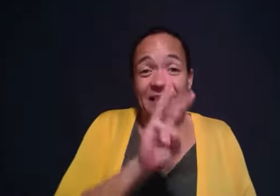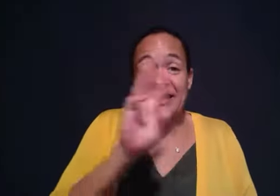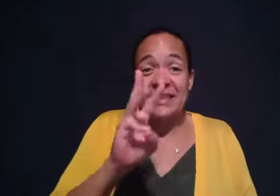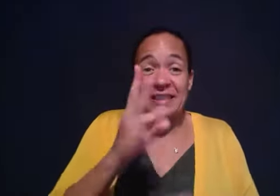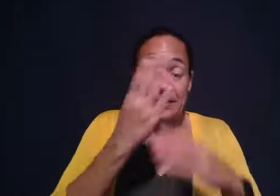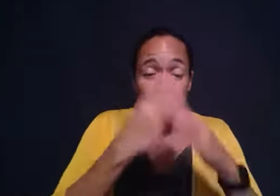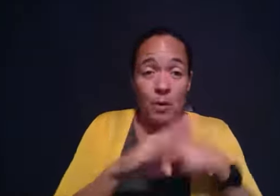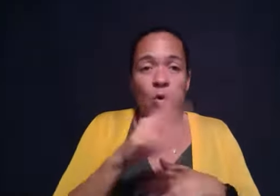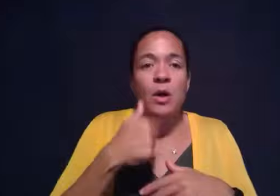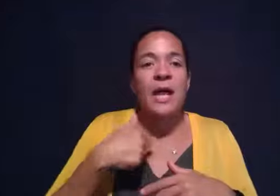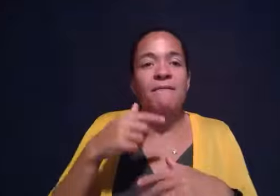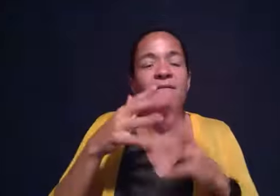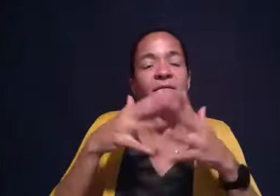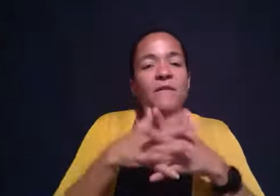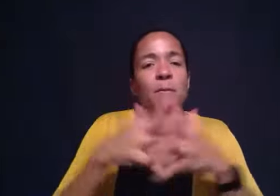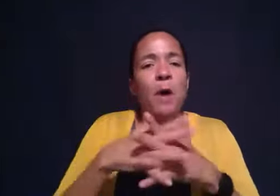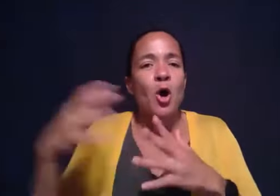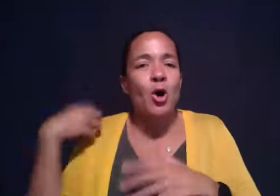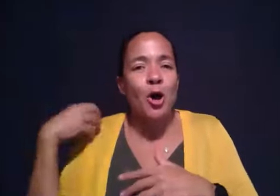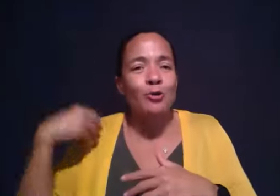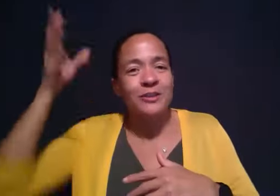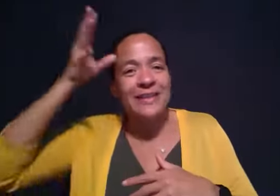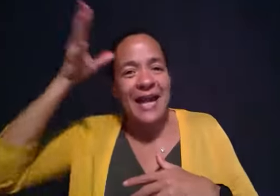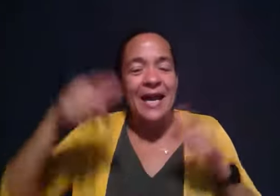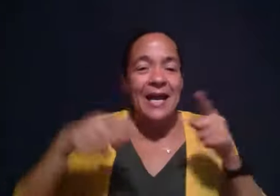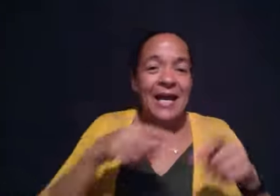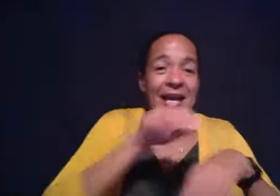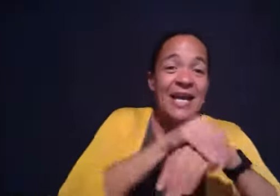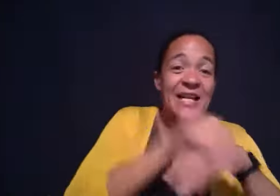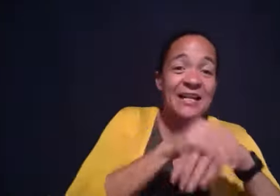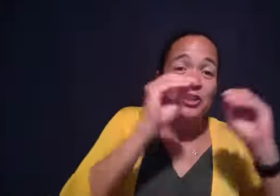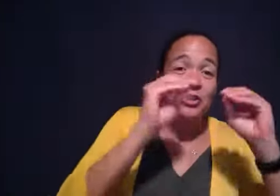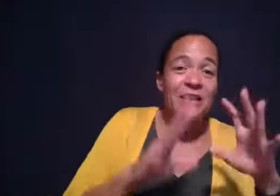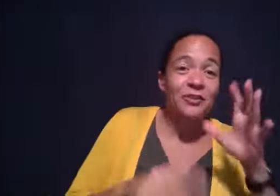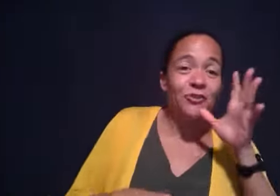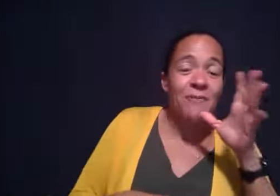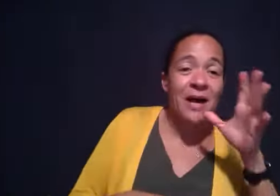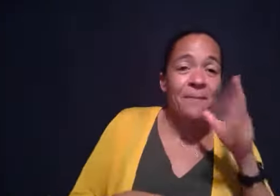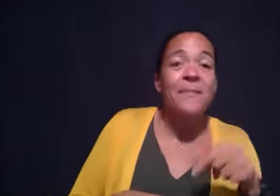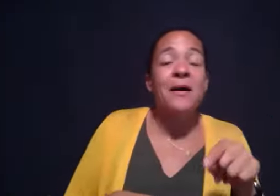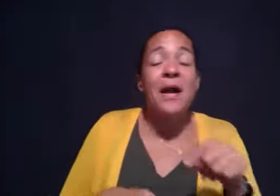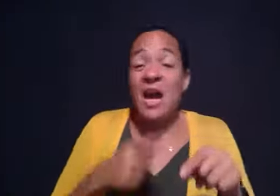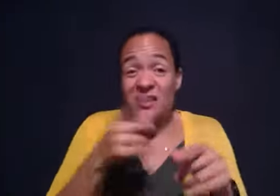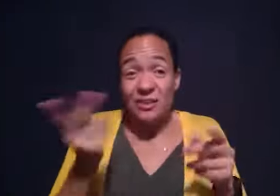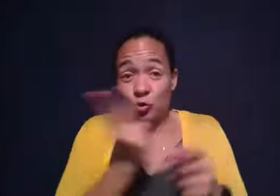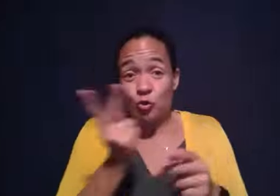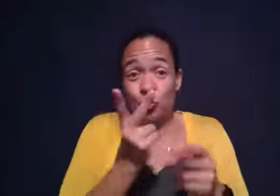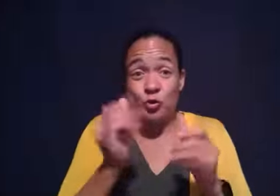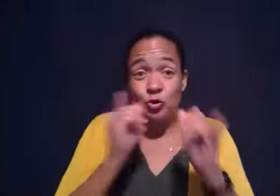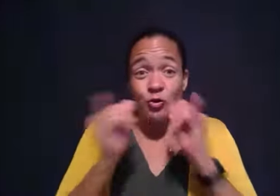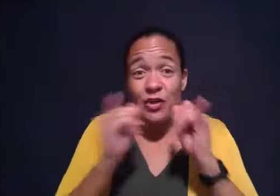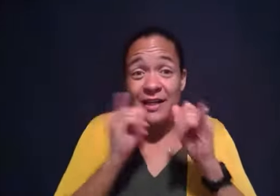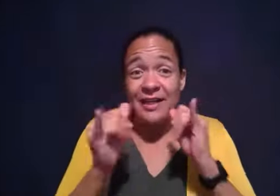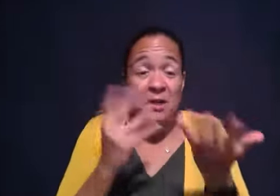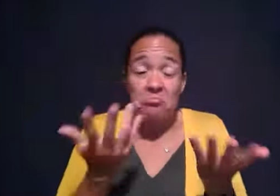coach and an English teacher, and they're not drinkers. They were never drinkers. Drinking wasn't good or bad at my house. It just wasn't.